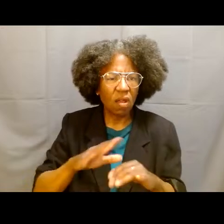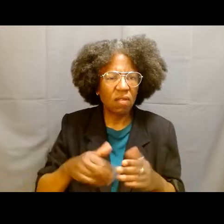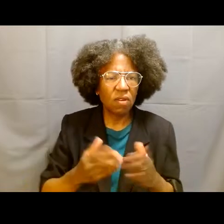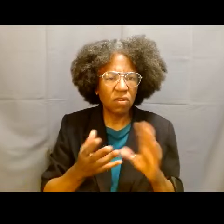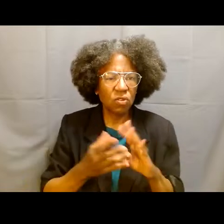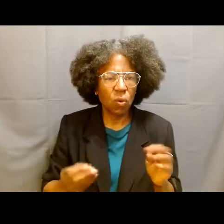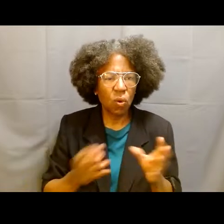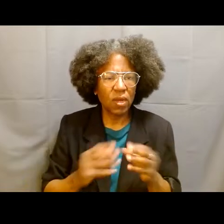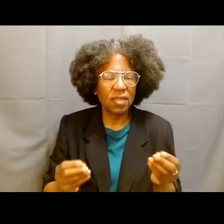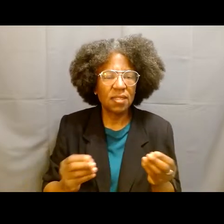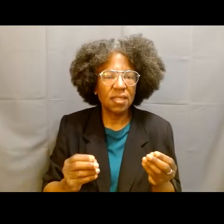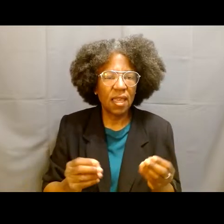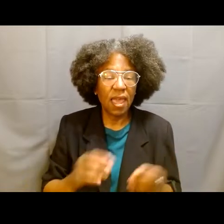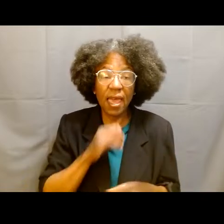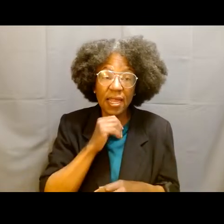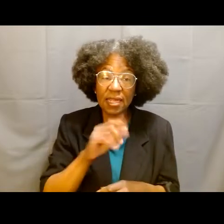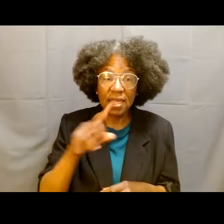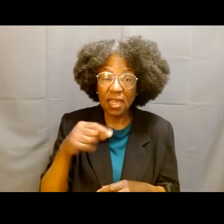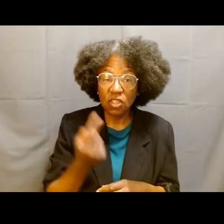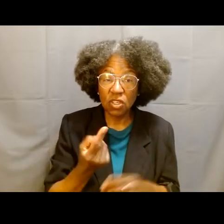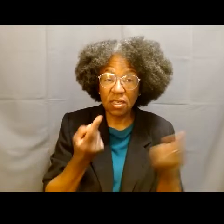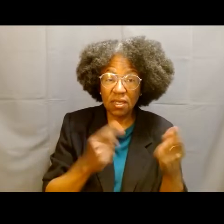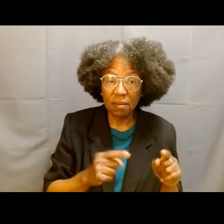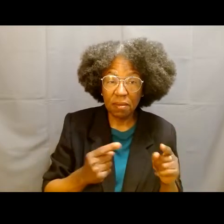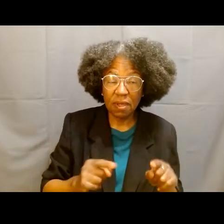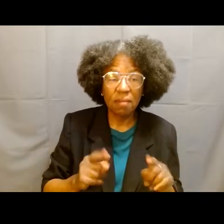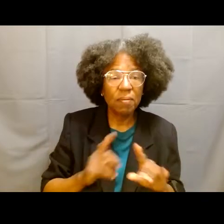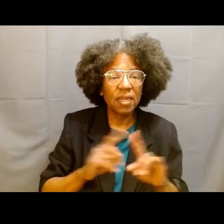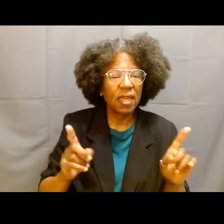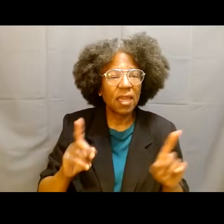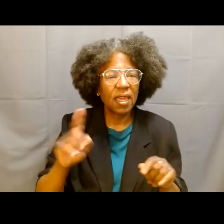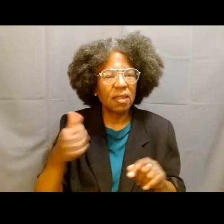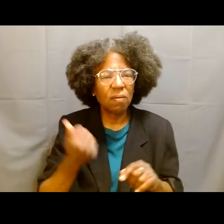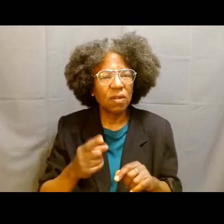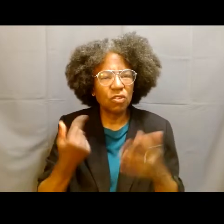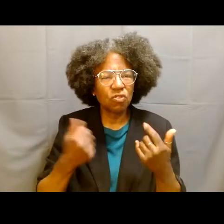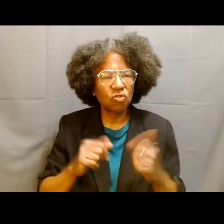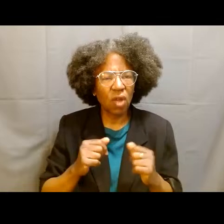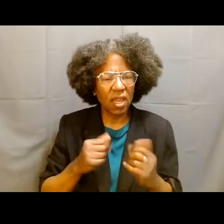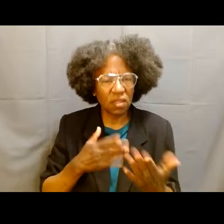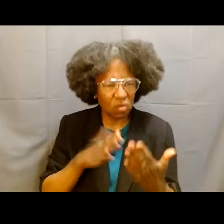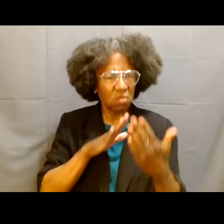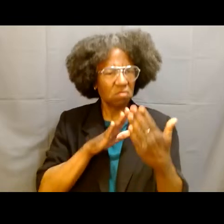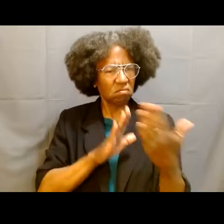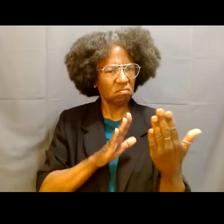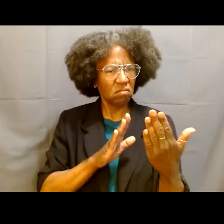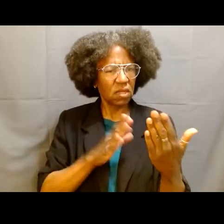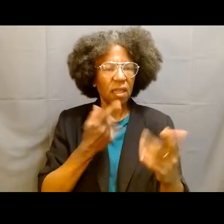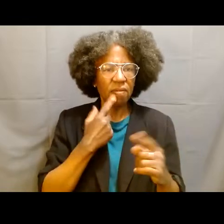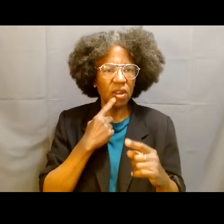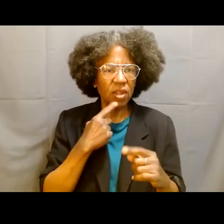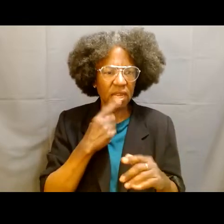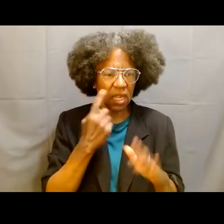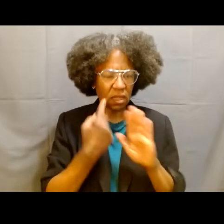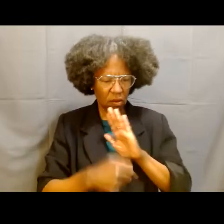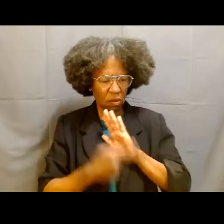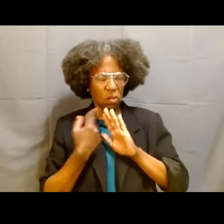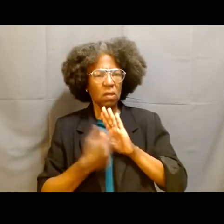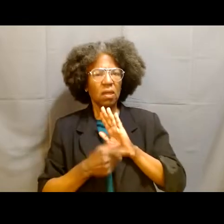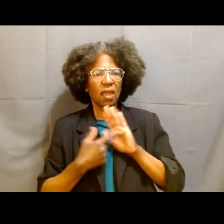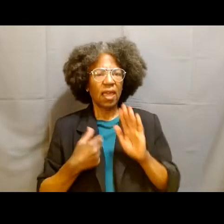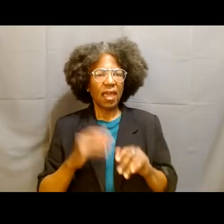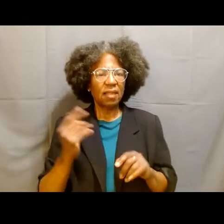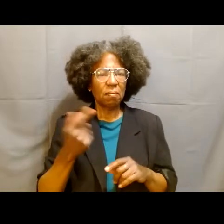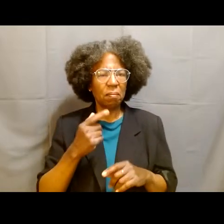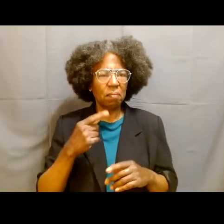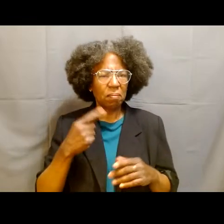just happening, but anyone who's even trying to stand up to it is getting censored and punished for just hearing us